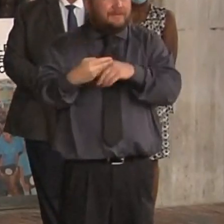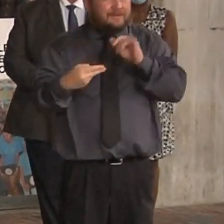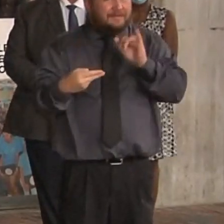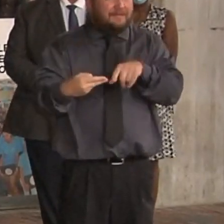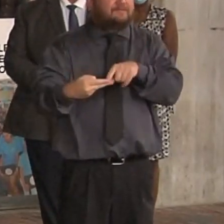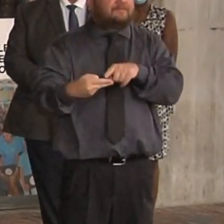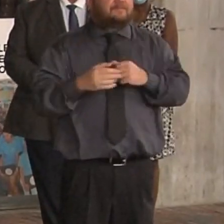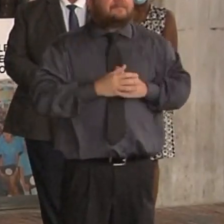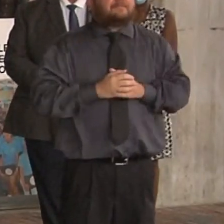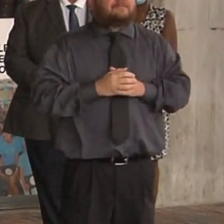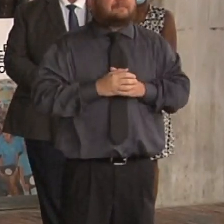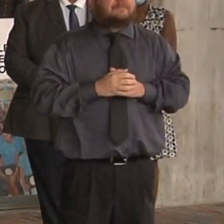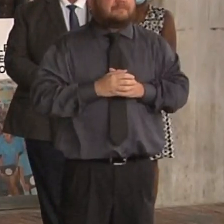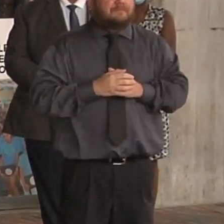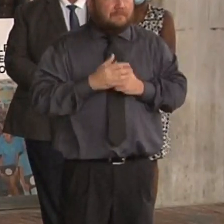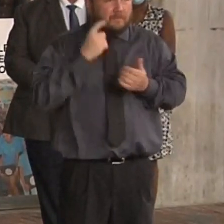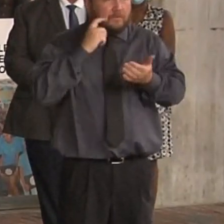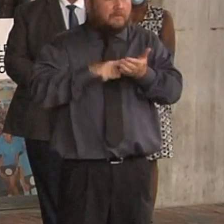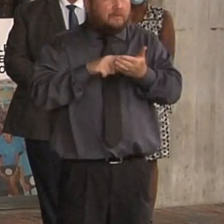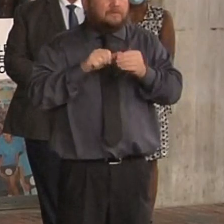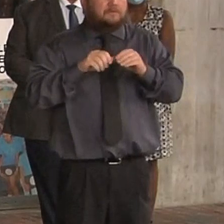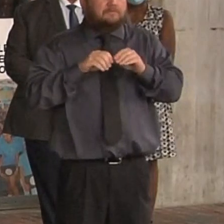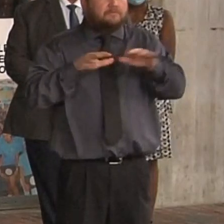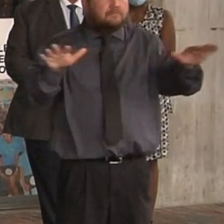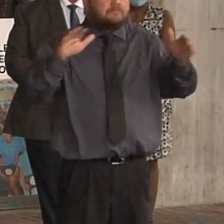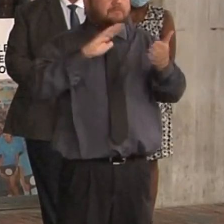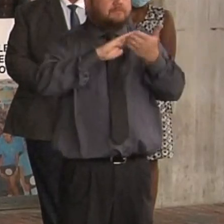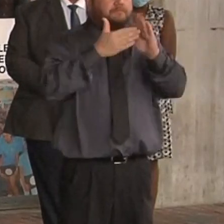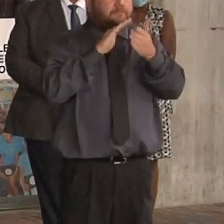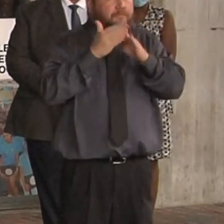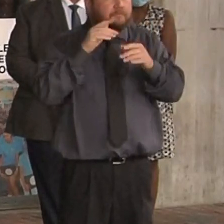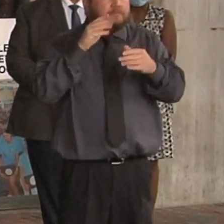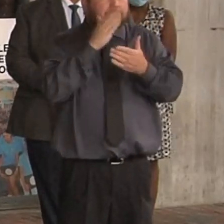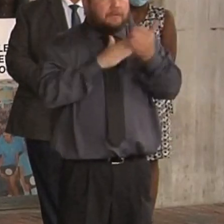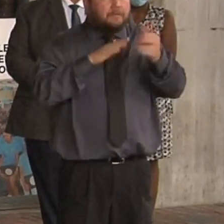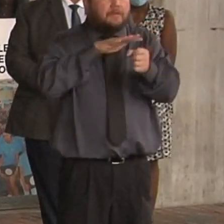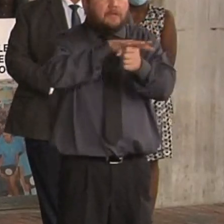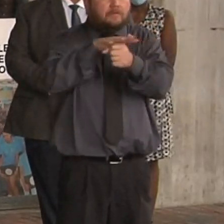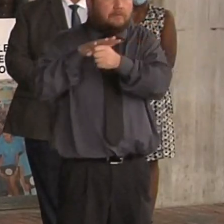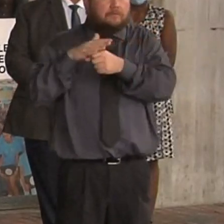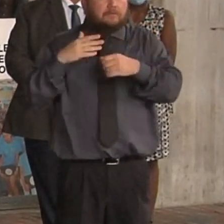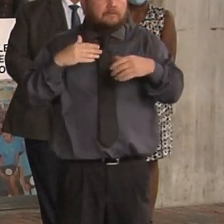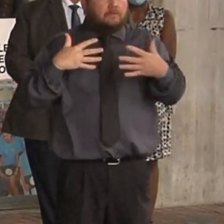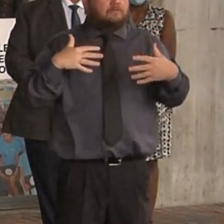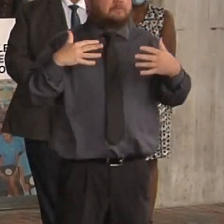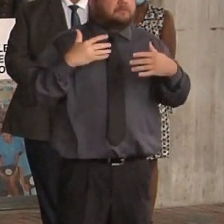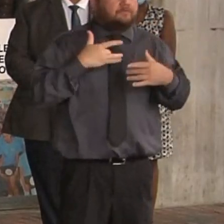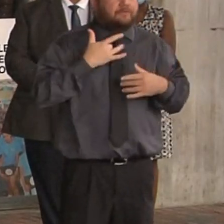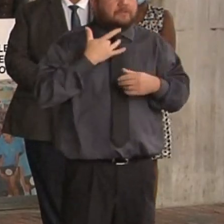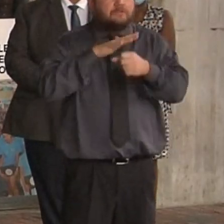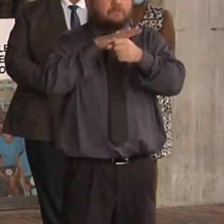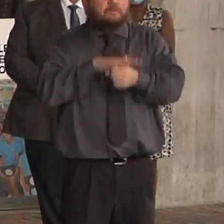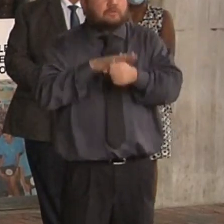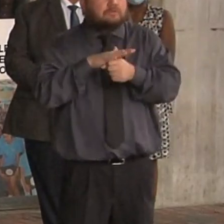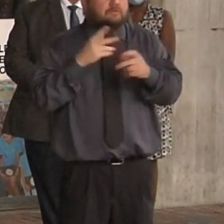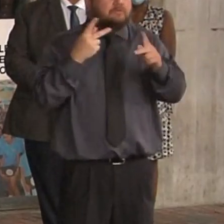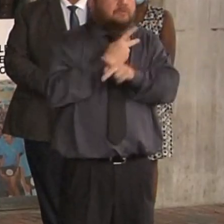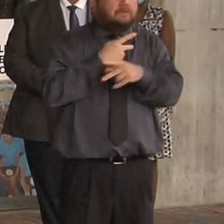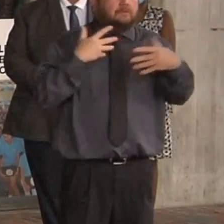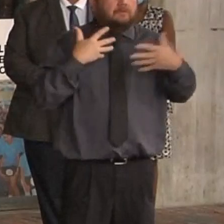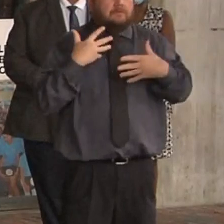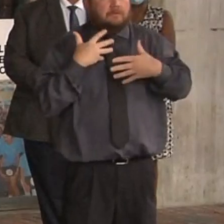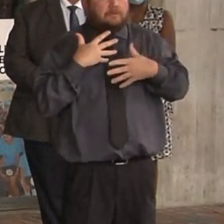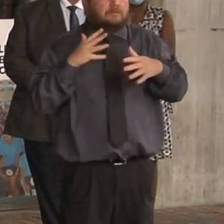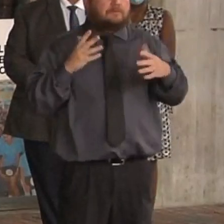Maybe in some parts of this country and maybe in some neighborhoods, we're going to go back to the way it was. But as I've said from